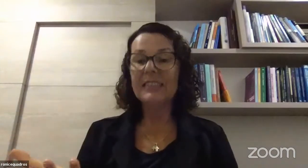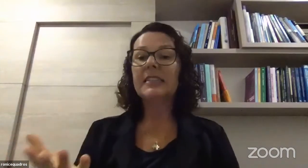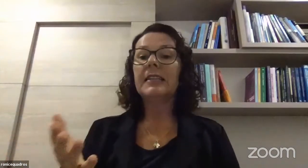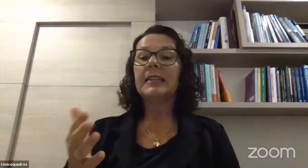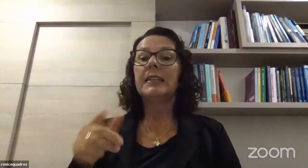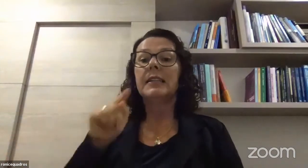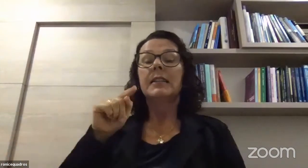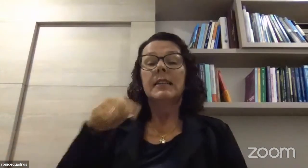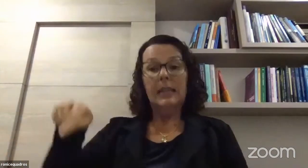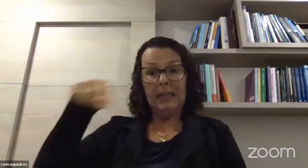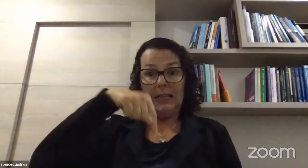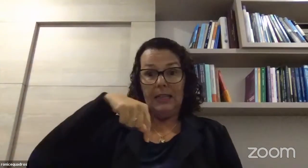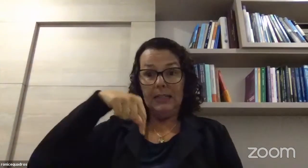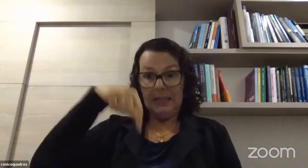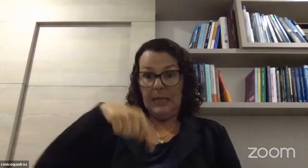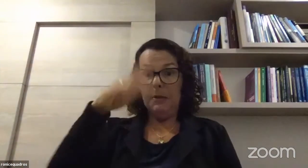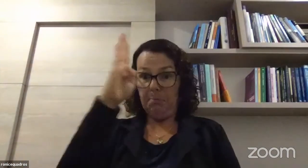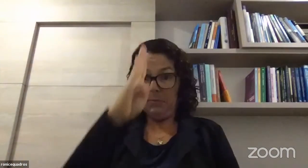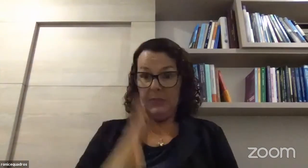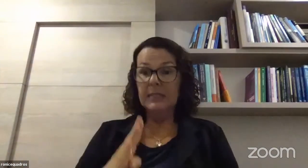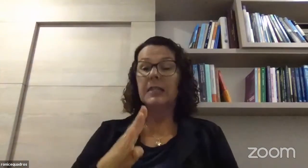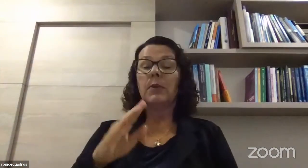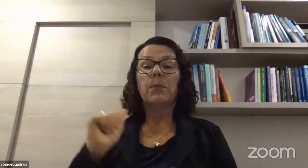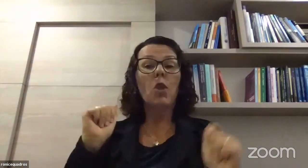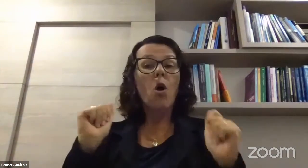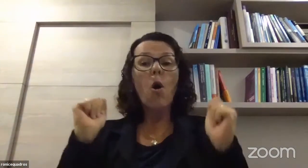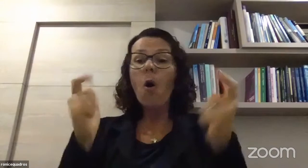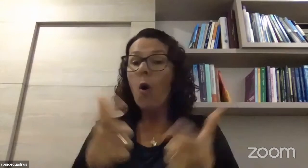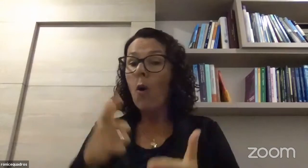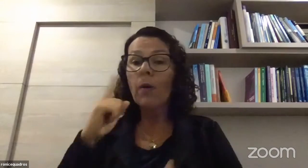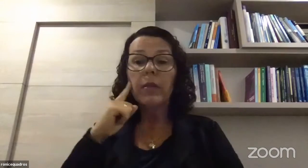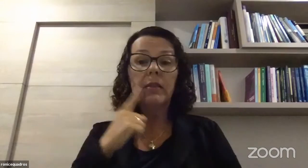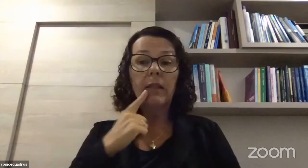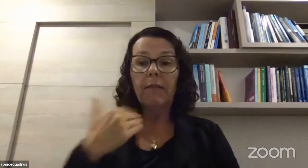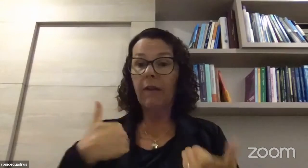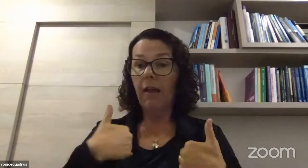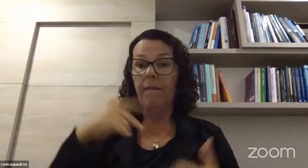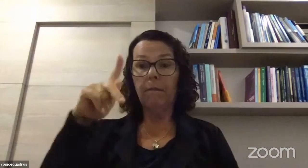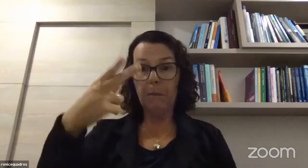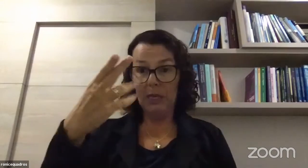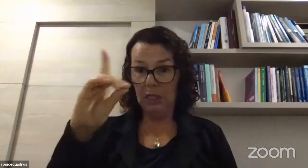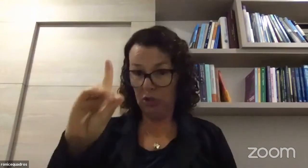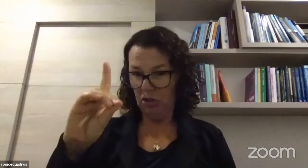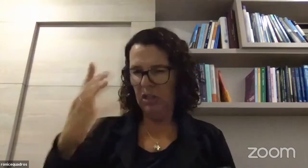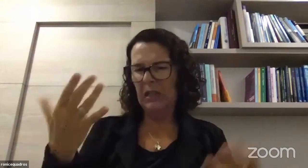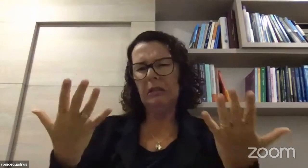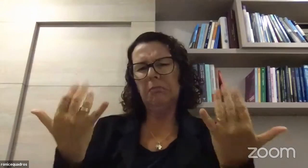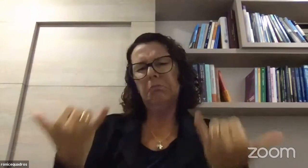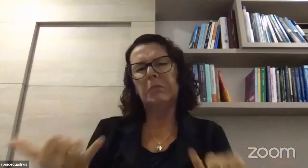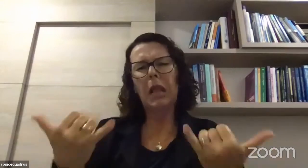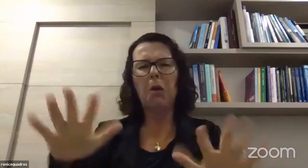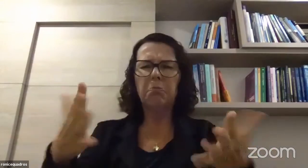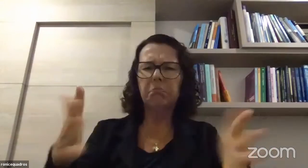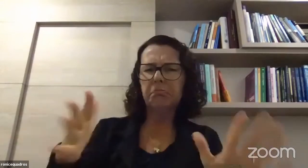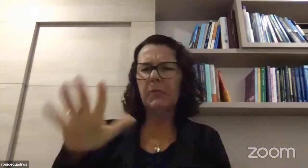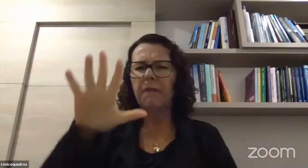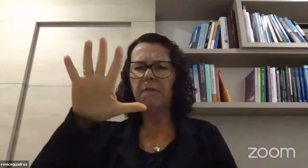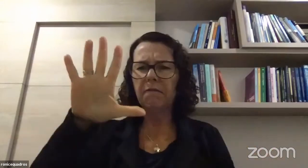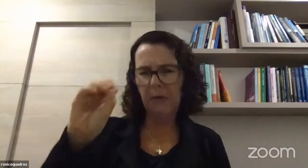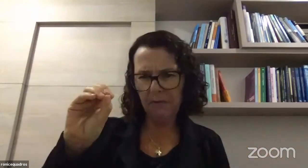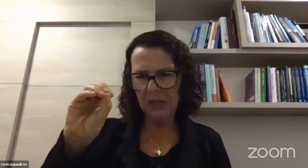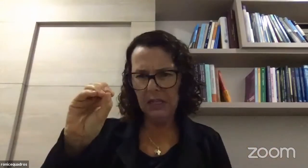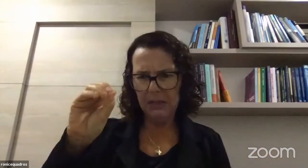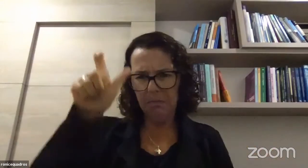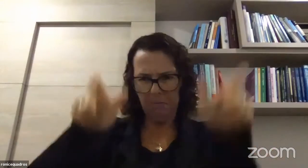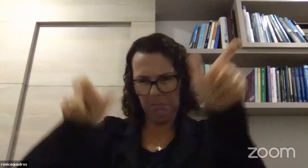that empowerment that we've given to them. In Brazil, all of the deaf